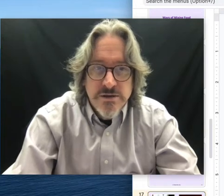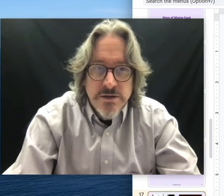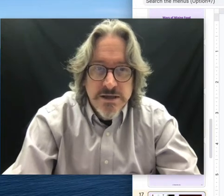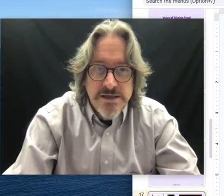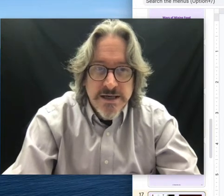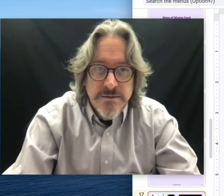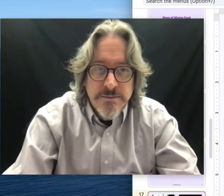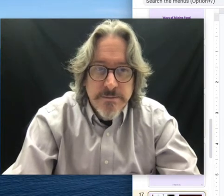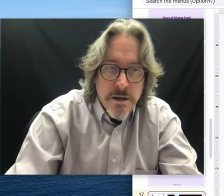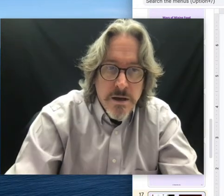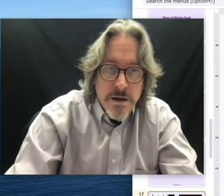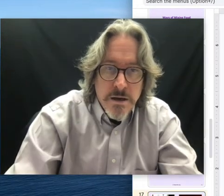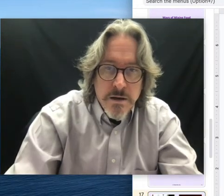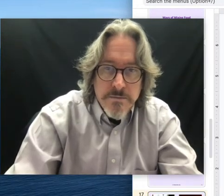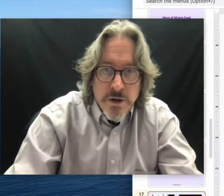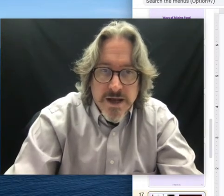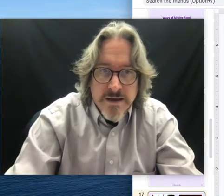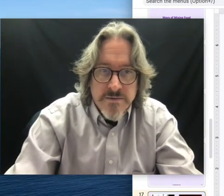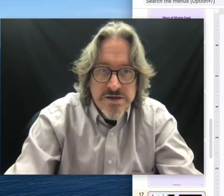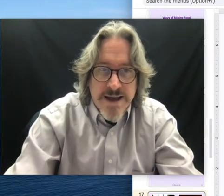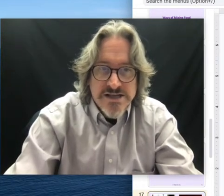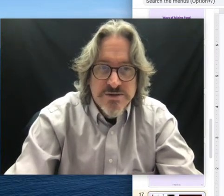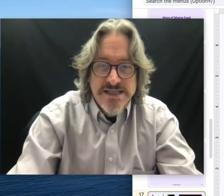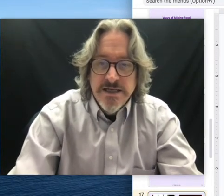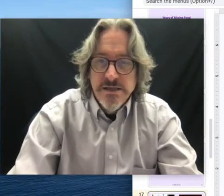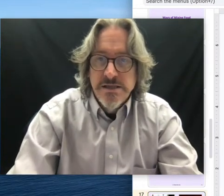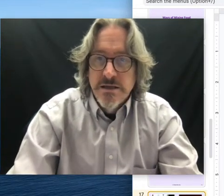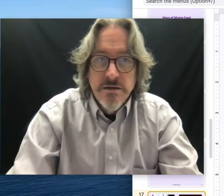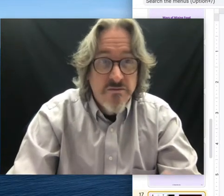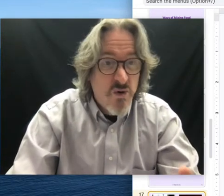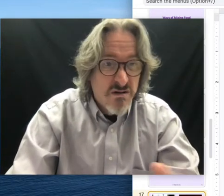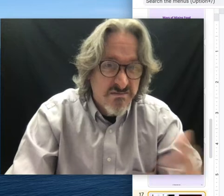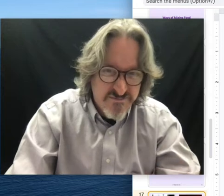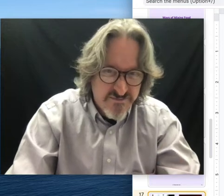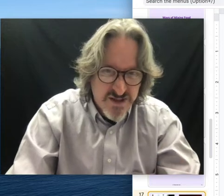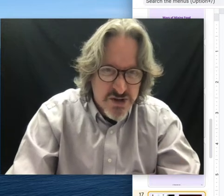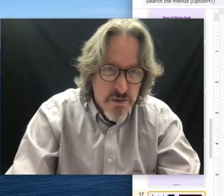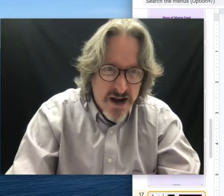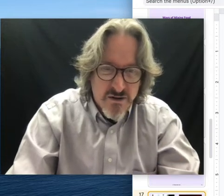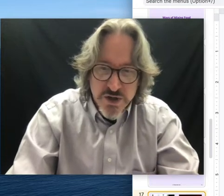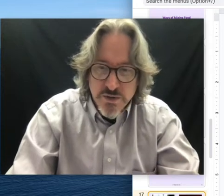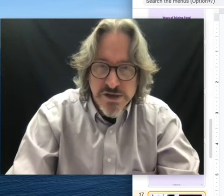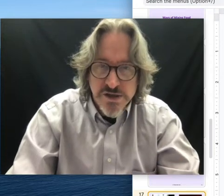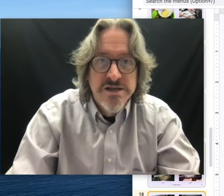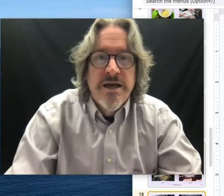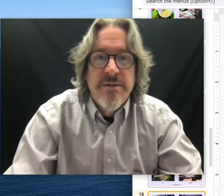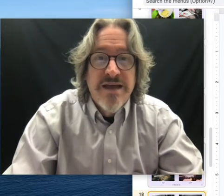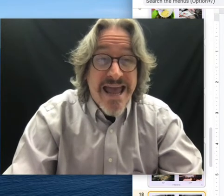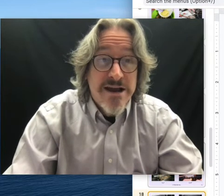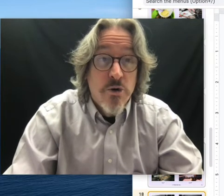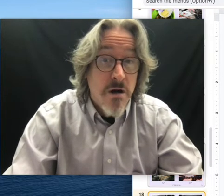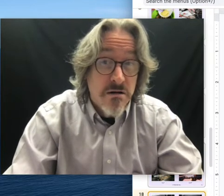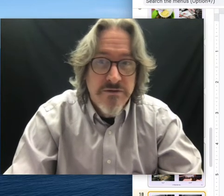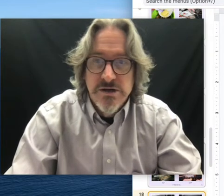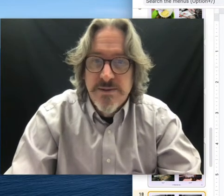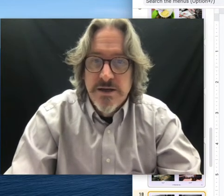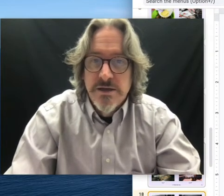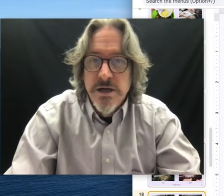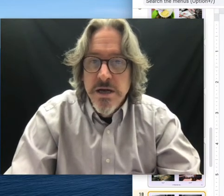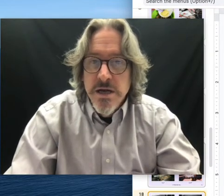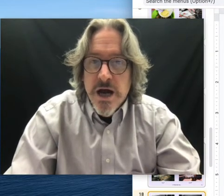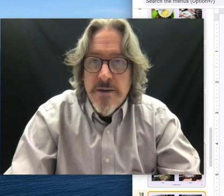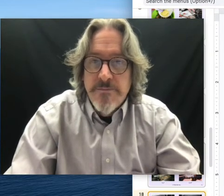asterisks. Hold on a second. Okay, there's some asterisks for just a reminder of which ones can or are finger